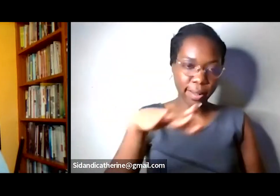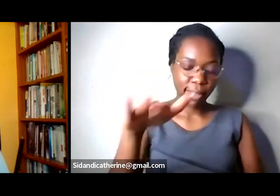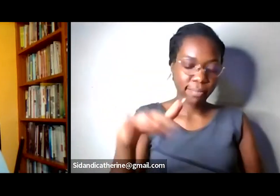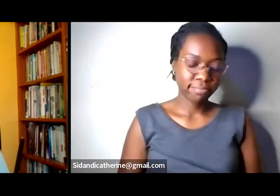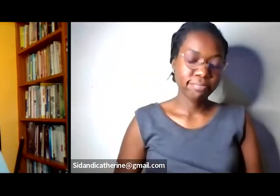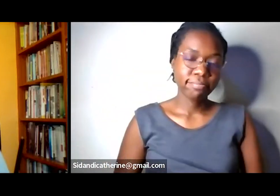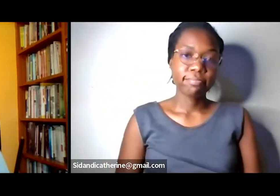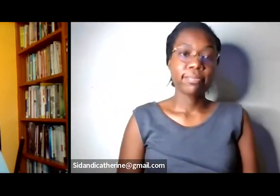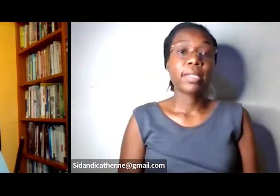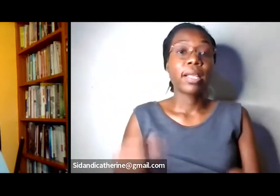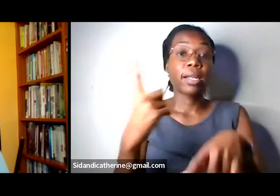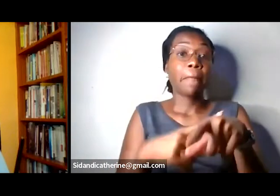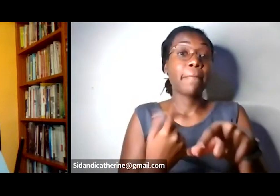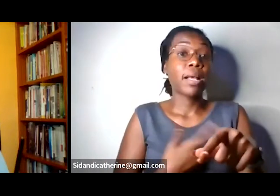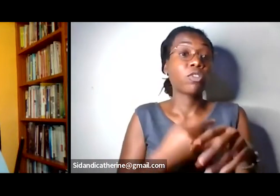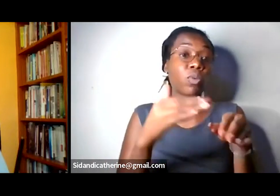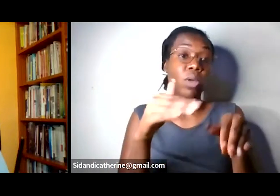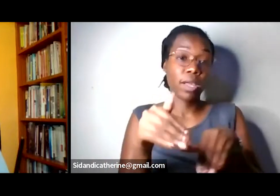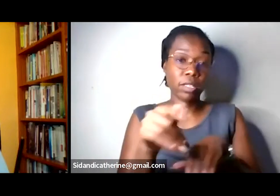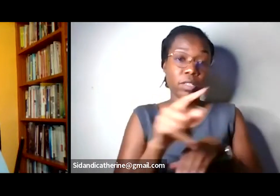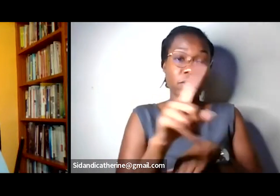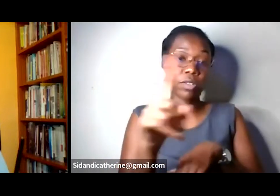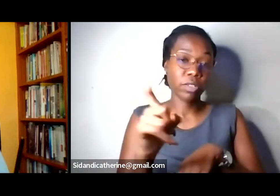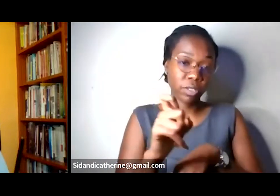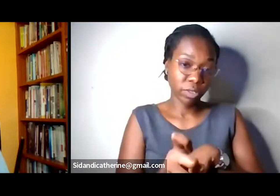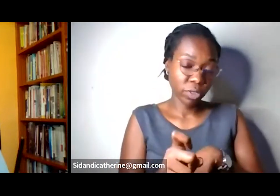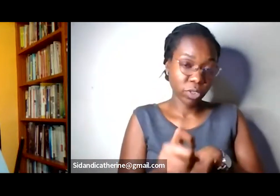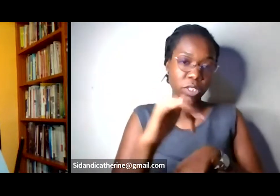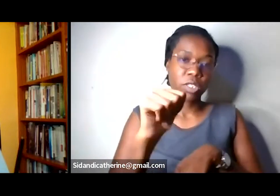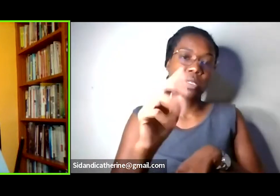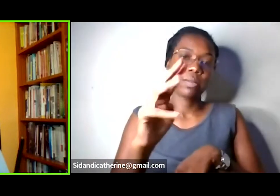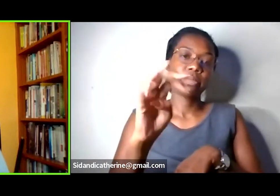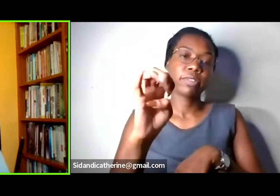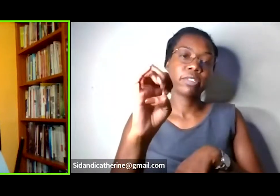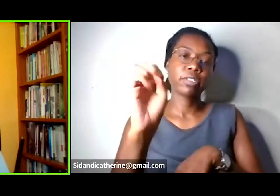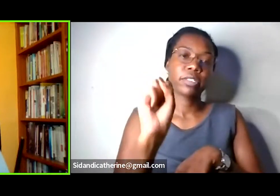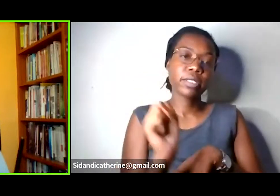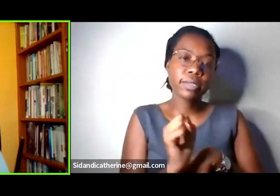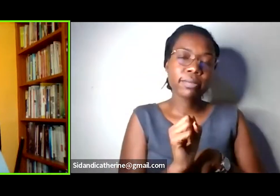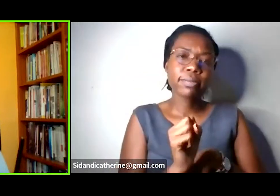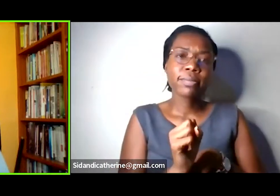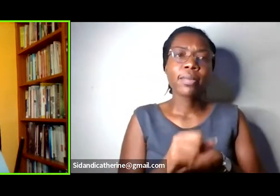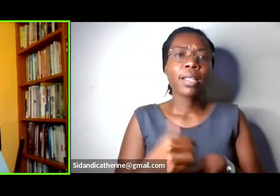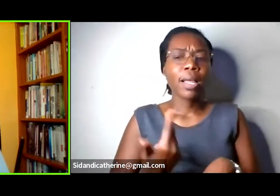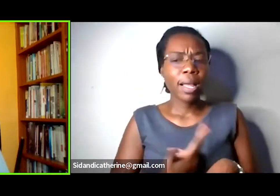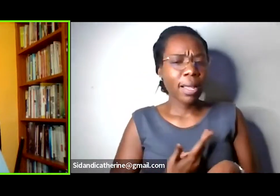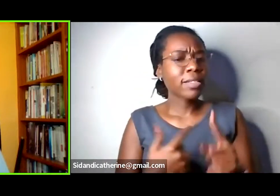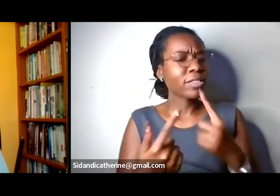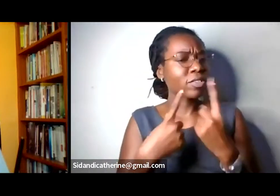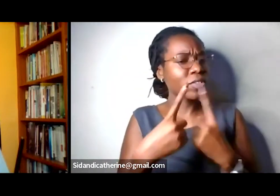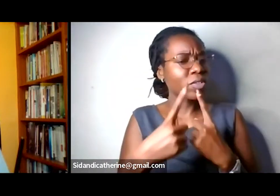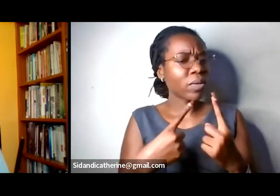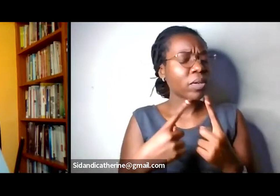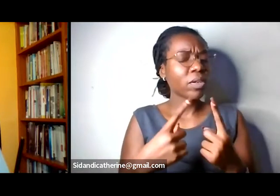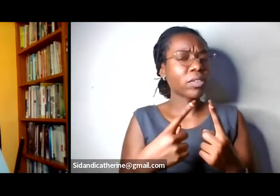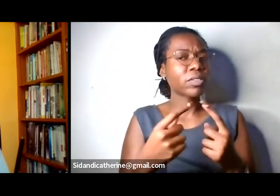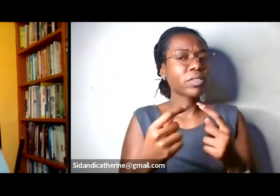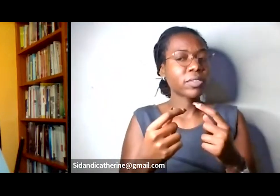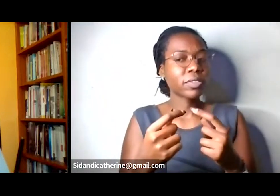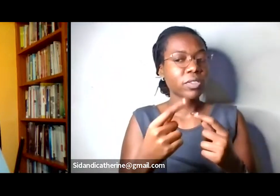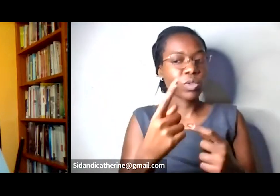onto my mailing list. I keep in touch with my customers, and I have used email marketing for the last 12 years.